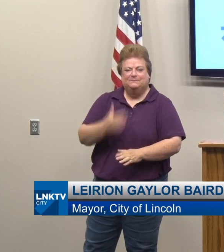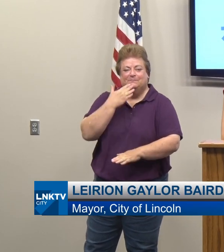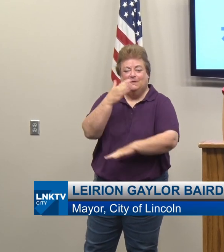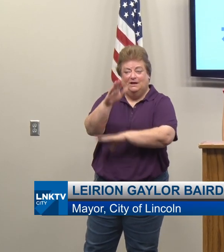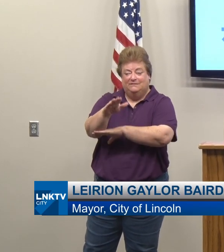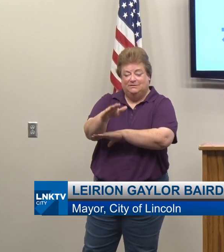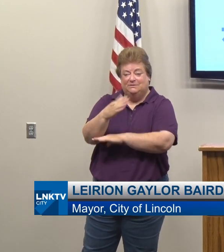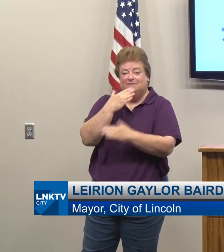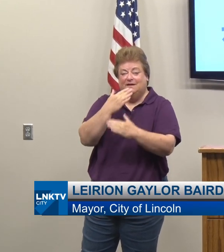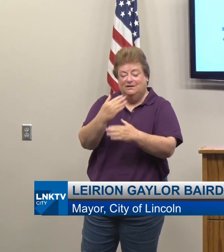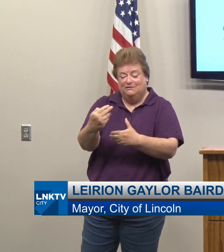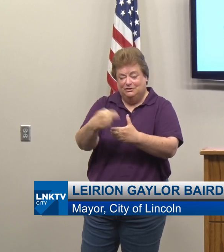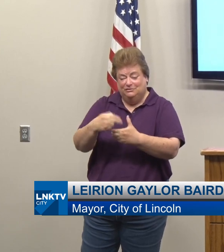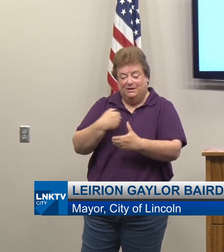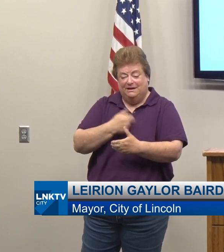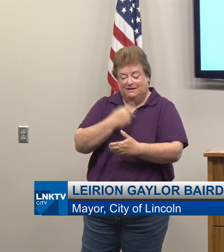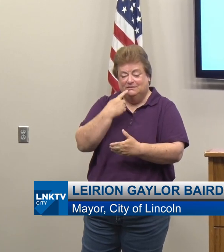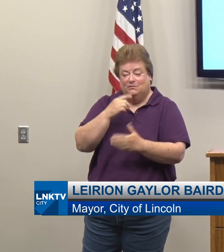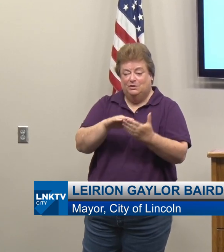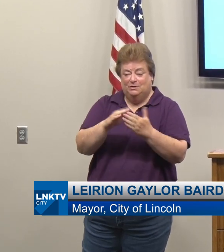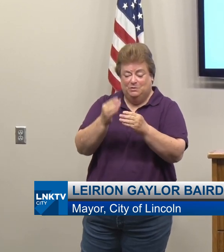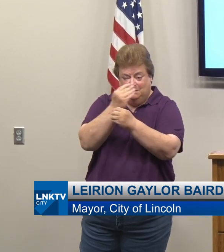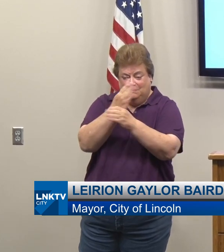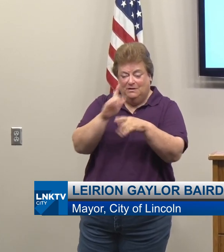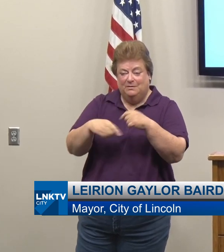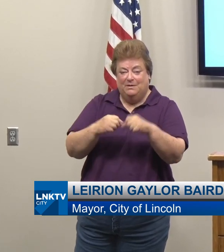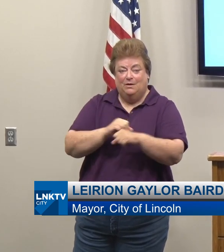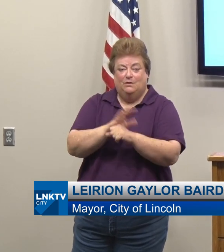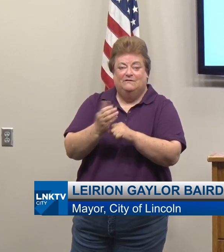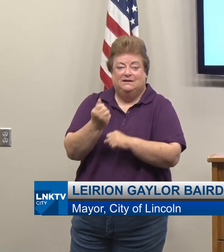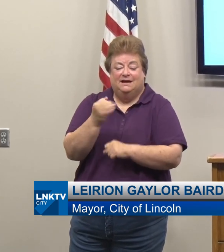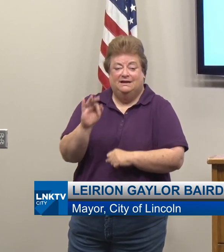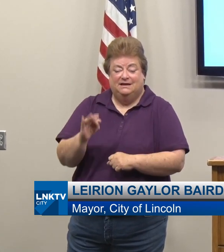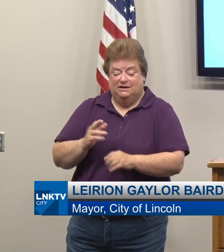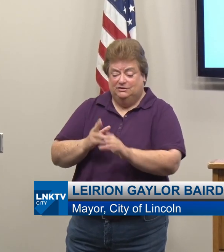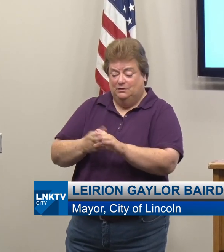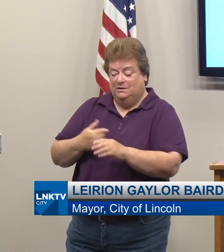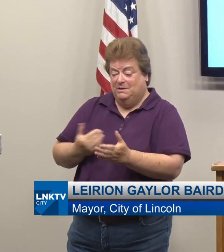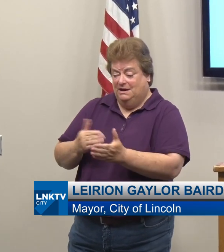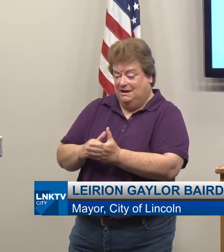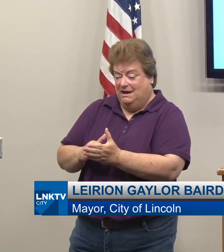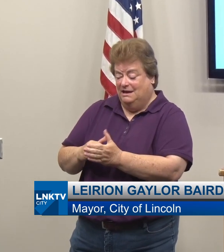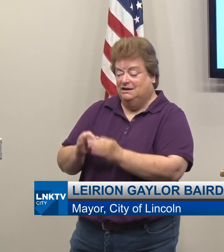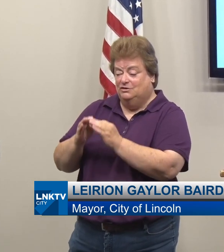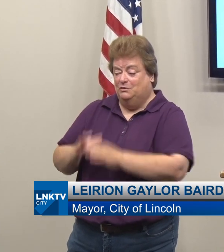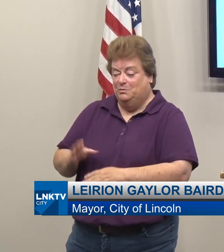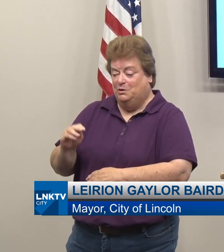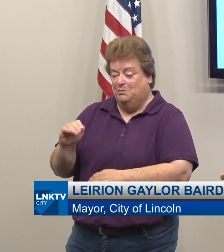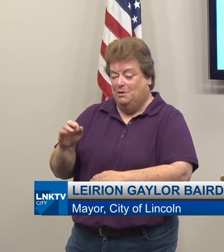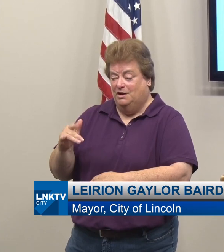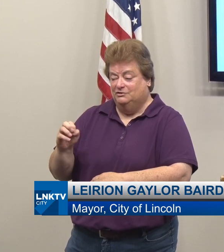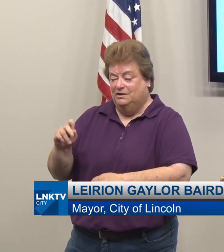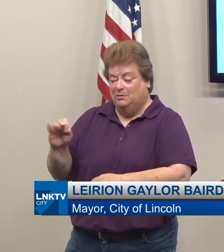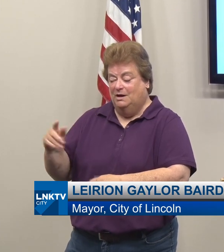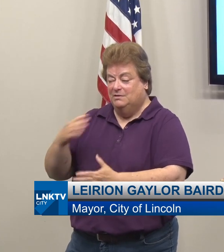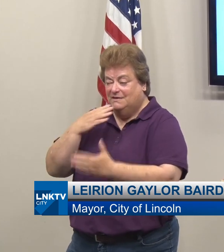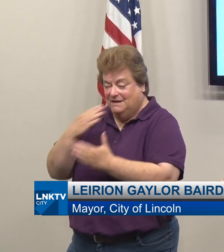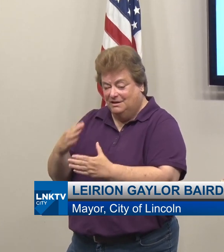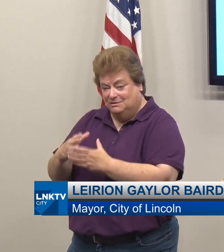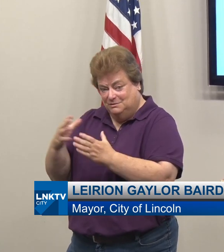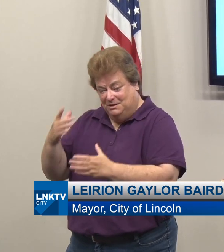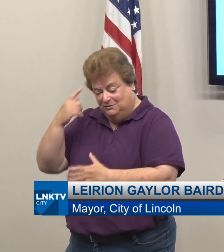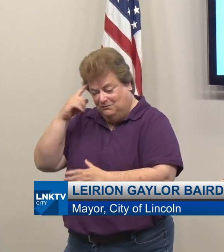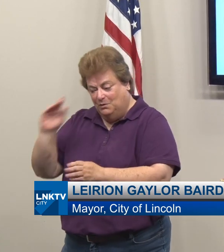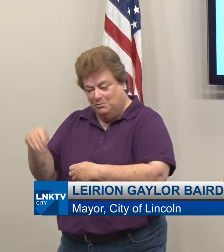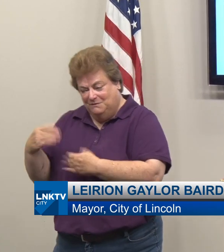Good afternoon, and thank you for tuning into this community briefing on COVID-19. Joining me again this afternoon is interpreter Margie Propp, and thank you so much,